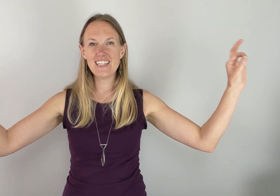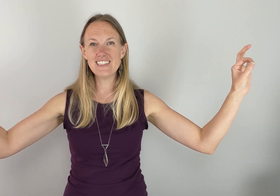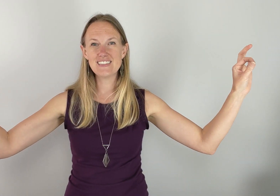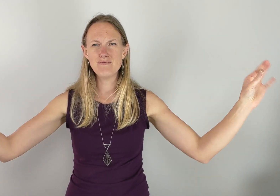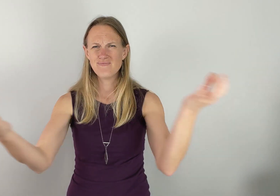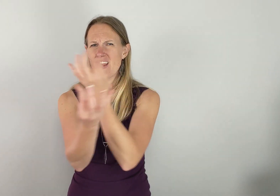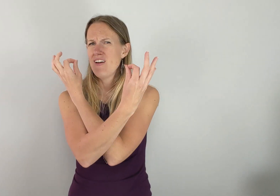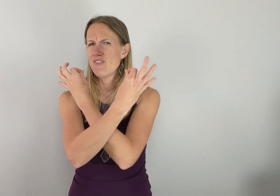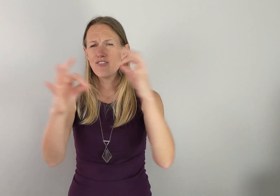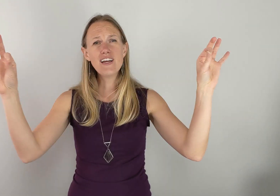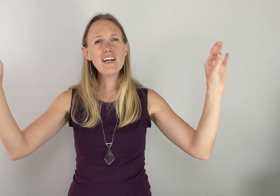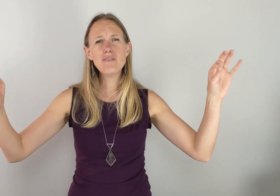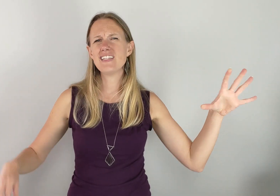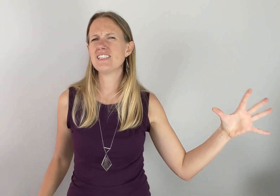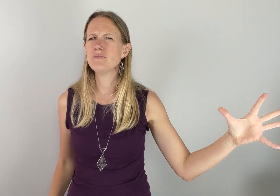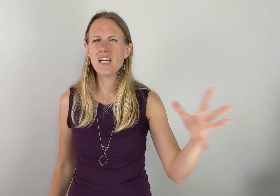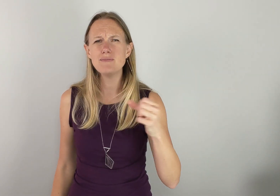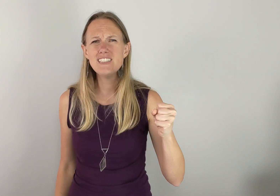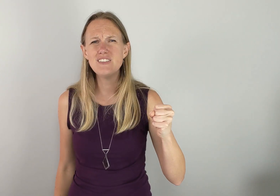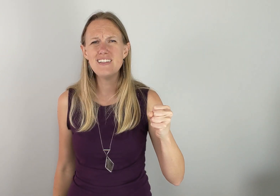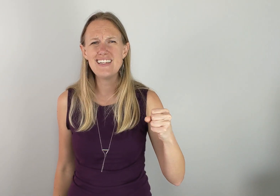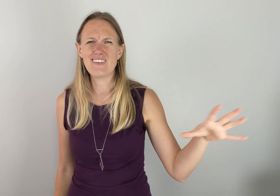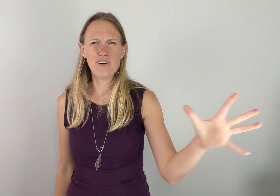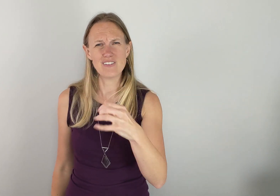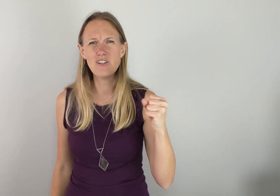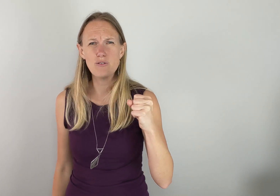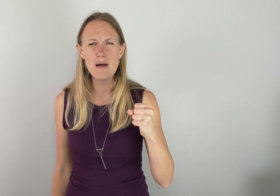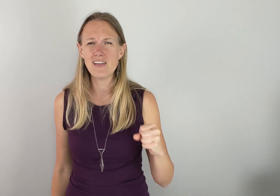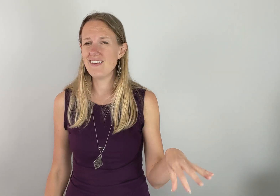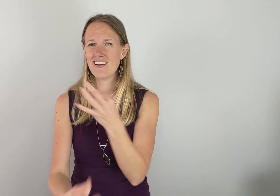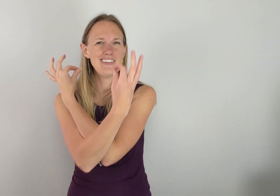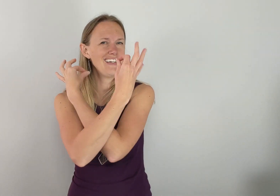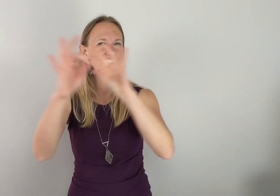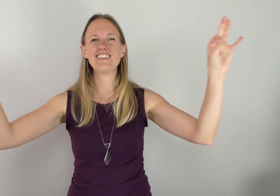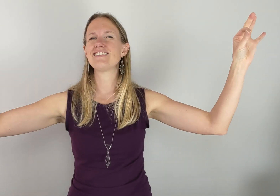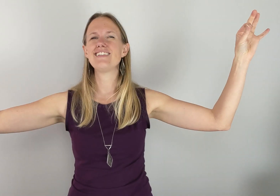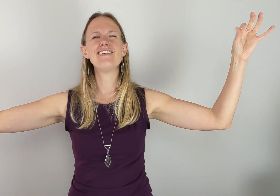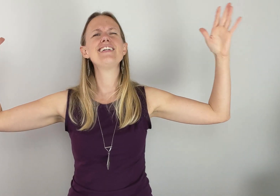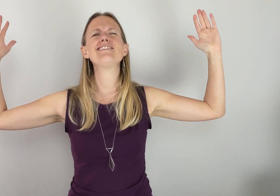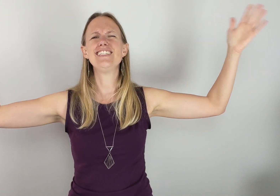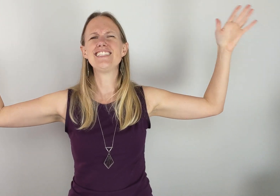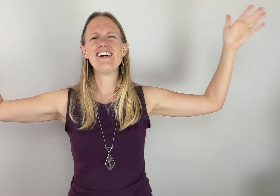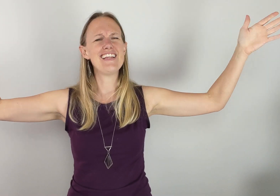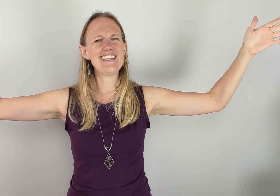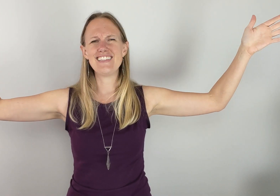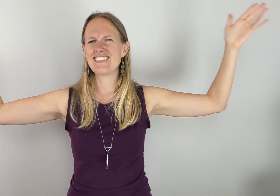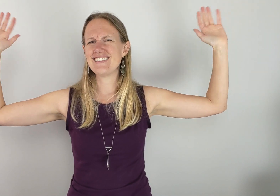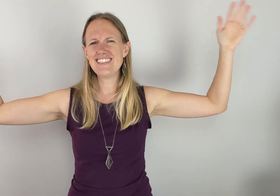this. Freedom, and then sometimes I do like you're grabbing it, and other times I just want to stay up like this because,